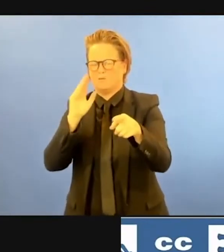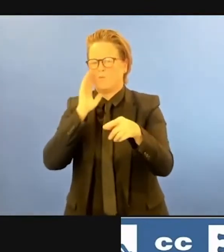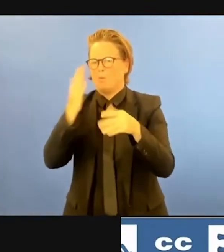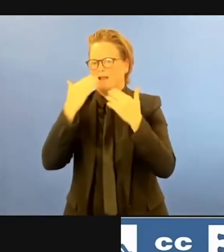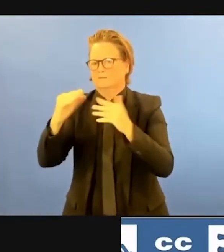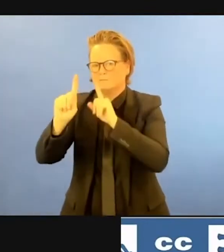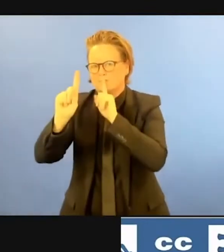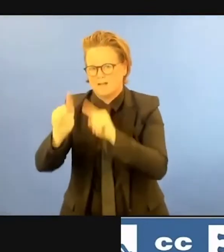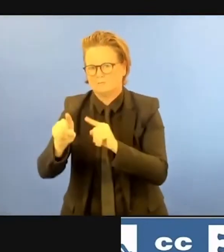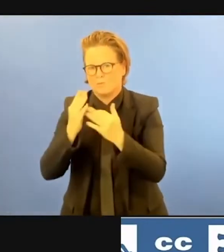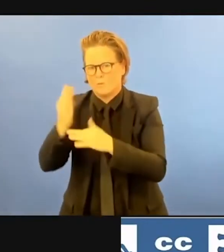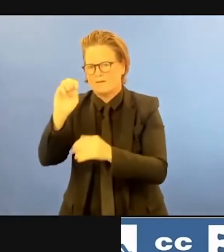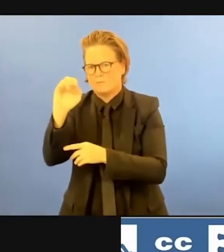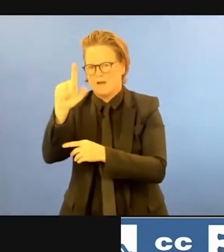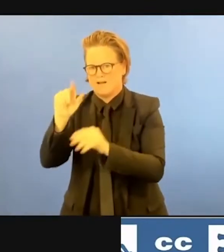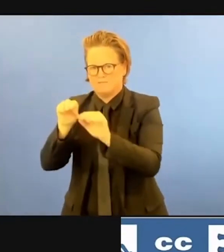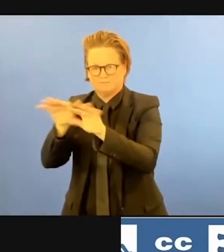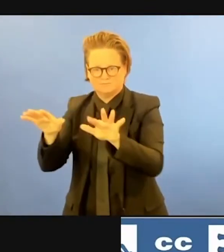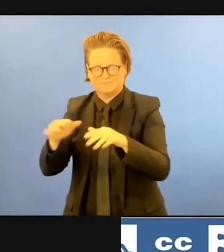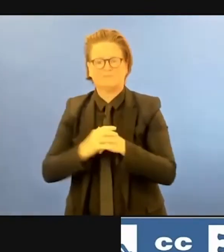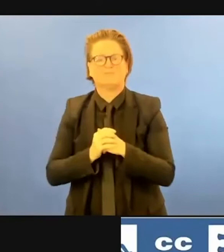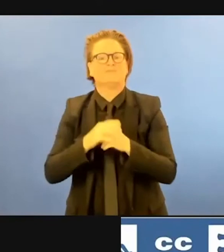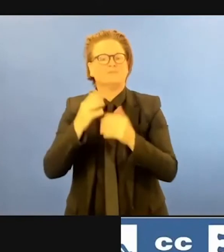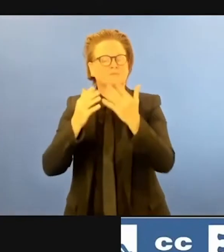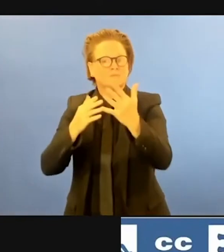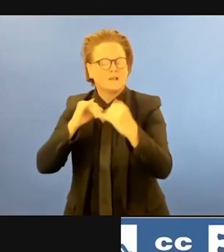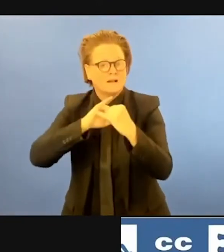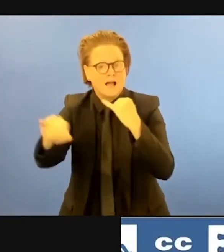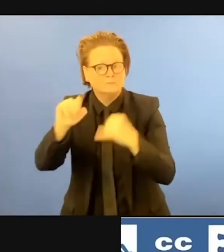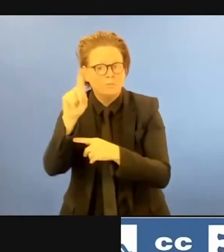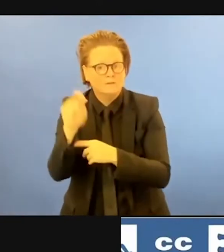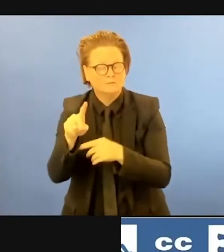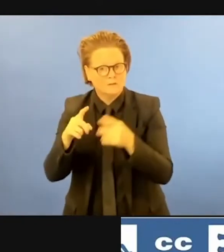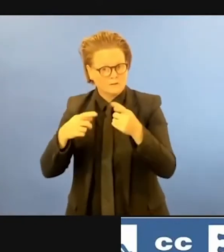the elderly about the vaccine and registering them for vaccination?